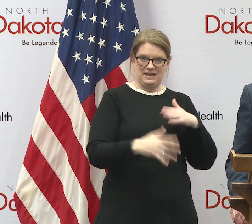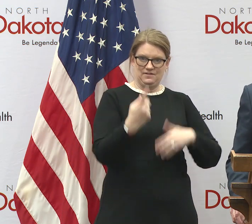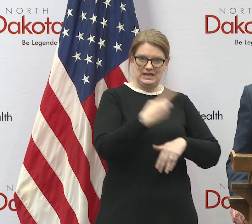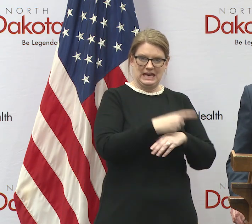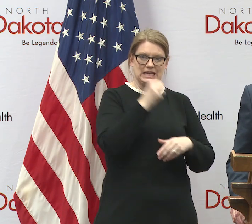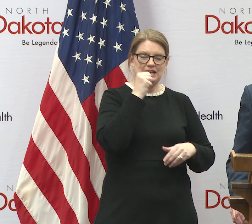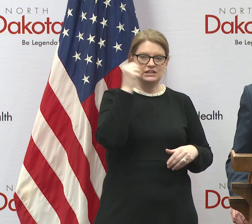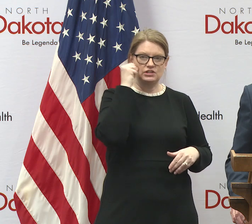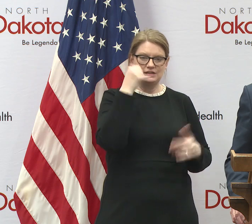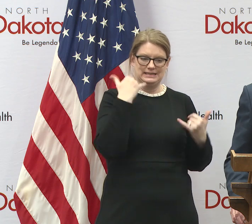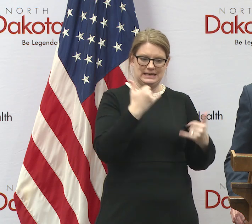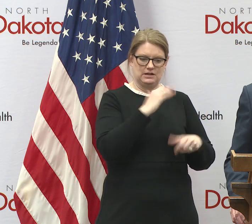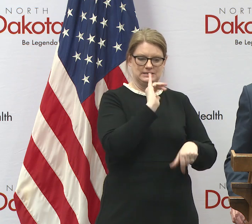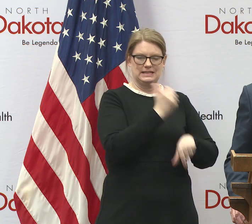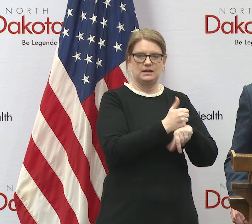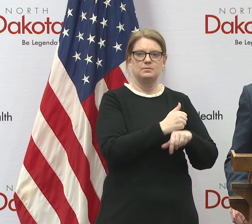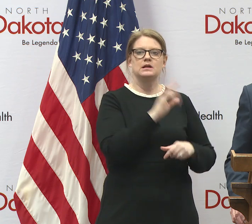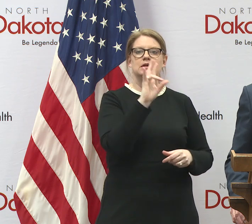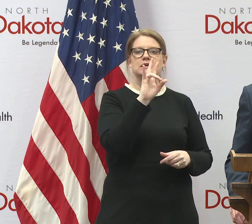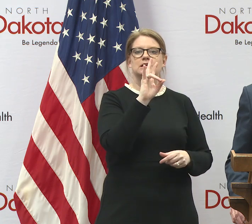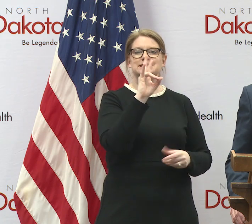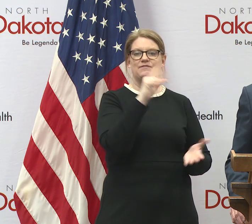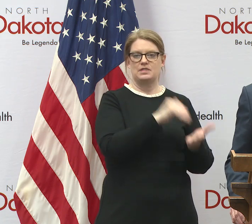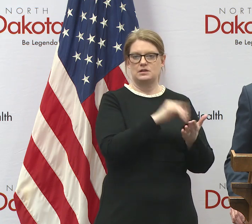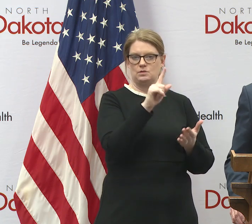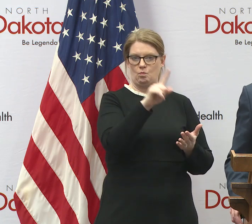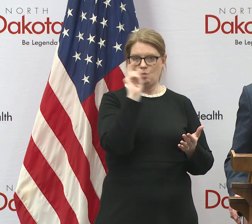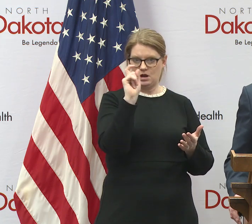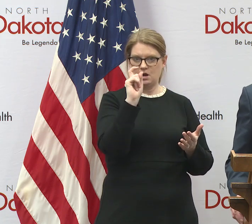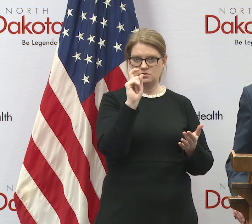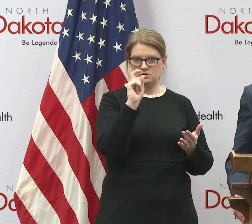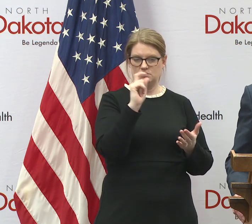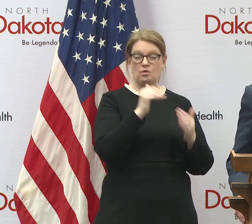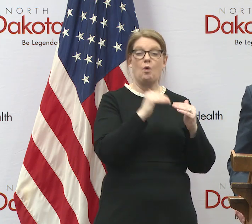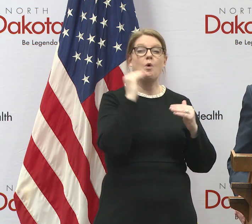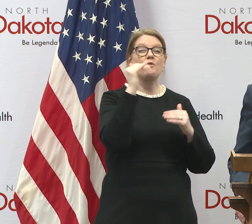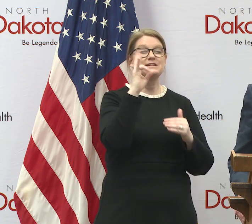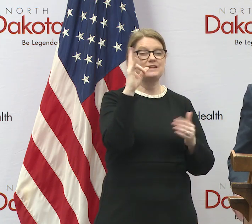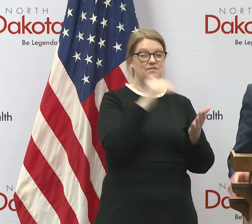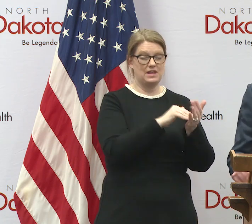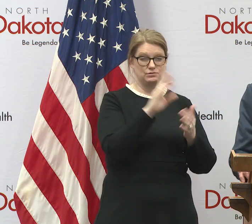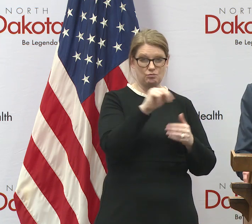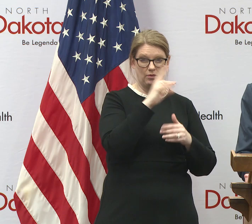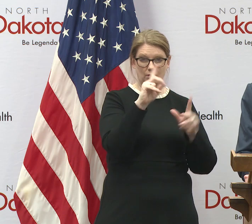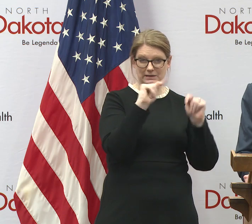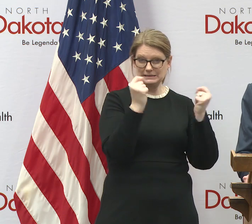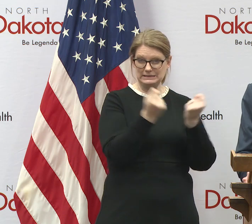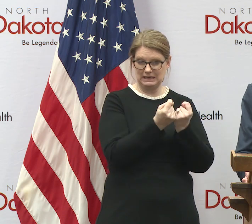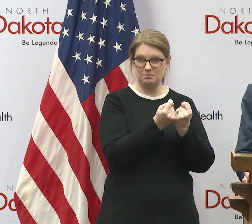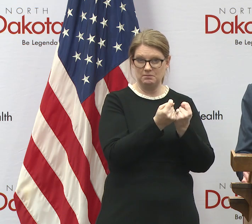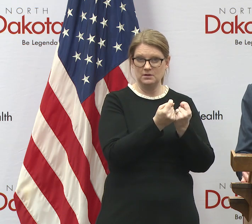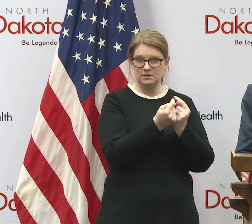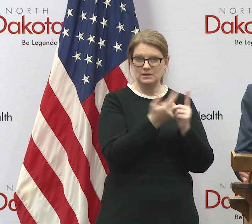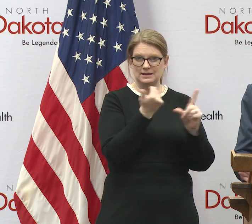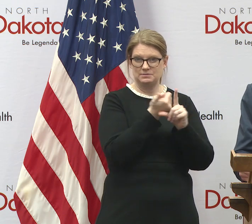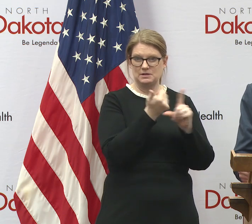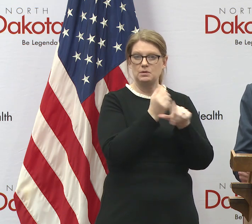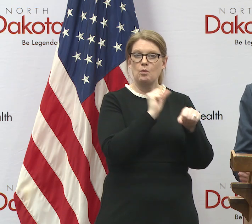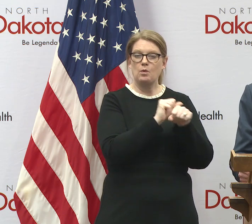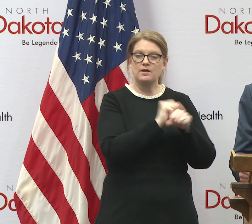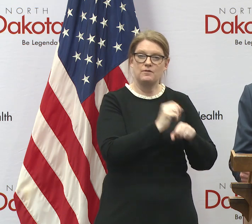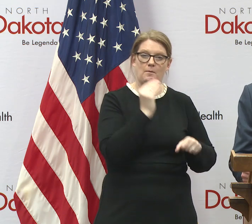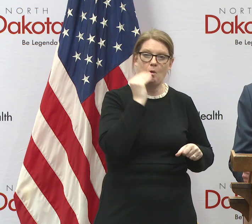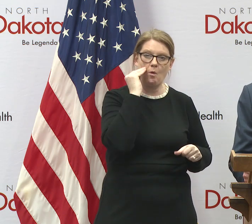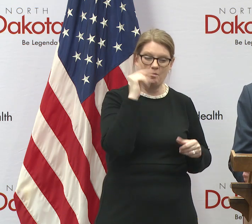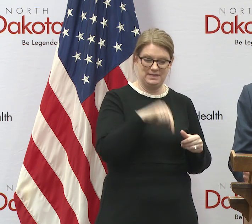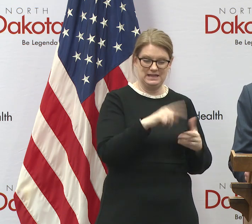yesterday, we're now set up roughly 7,100. Over 7,000 North Dakota team members are going to be working from home